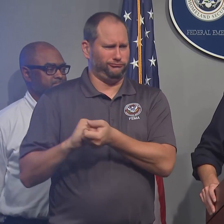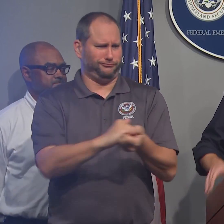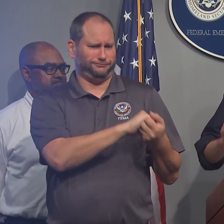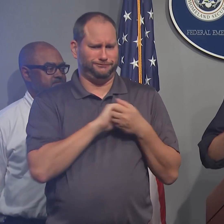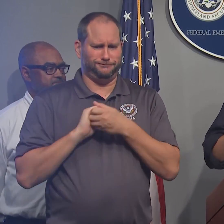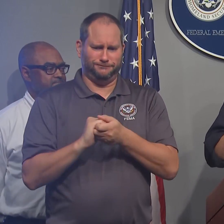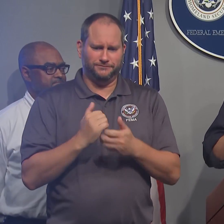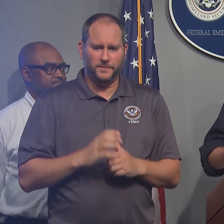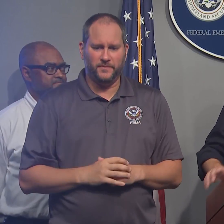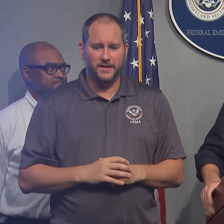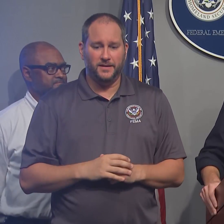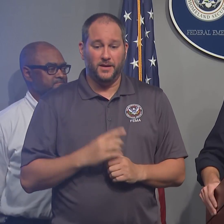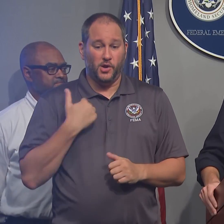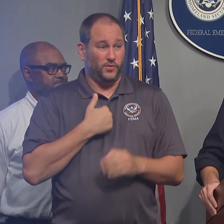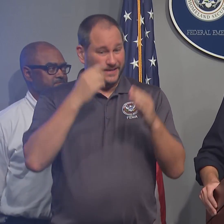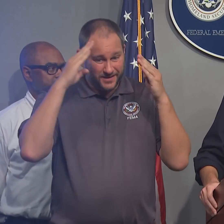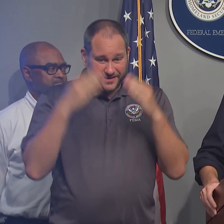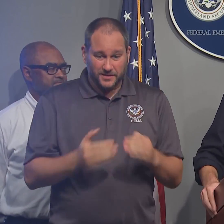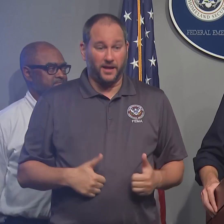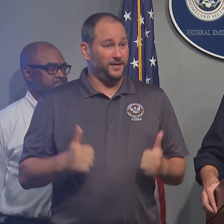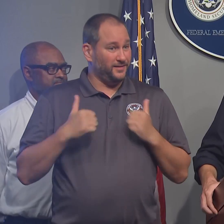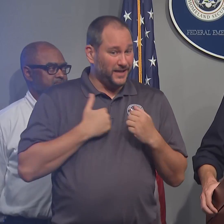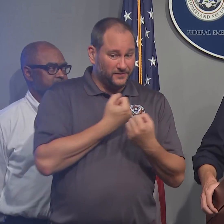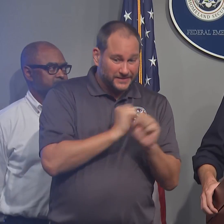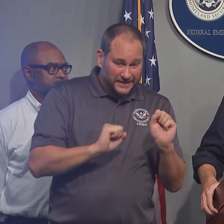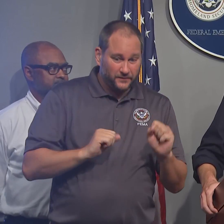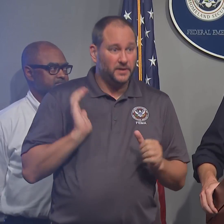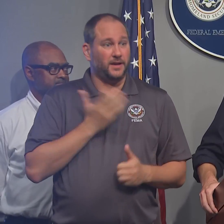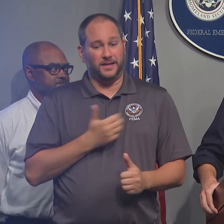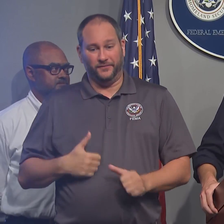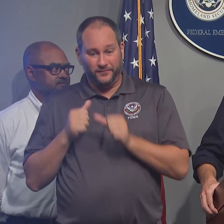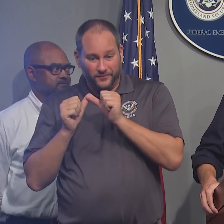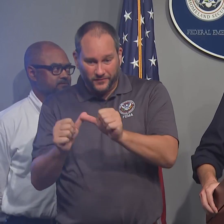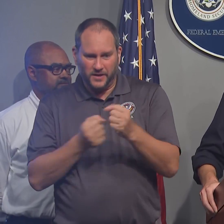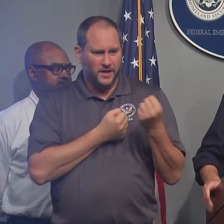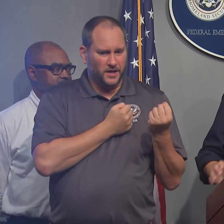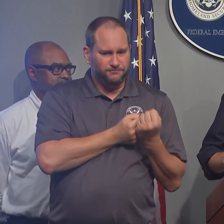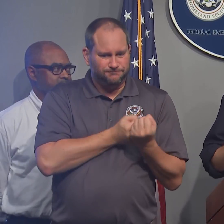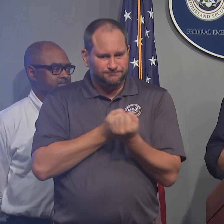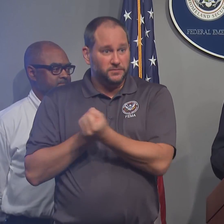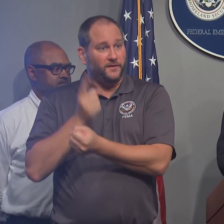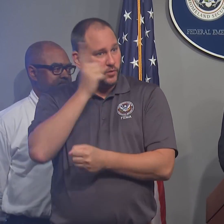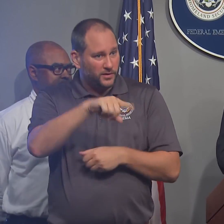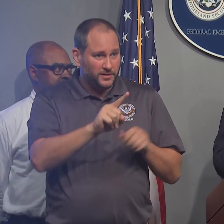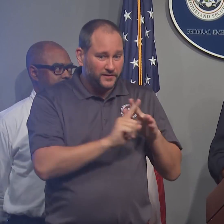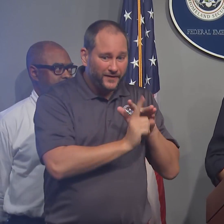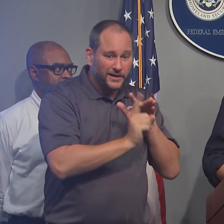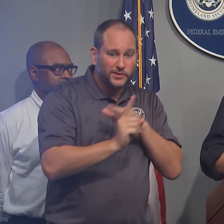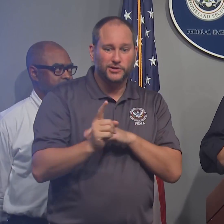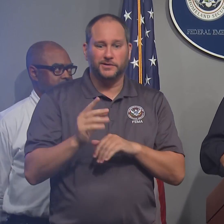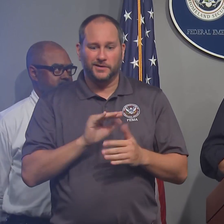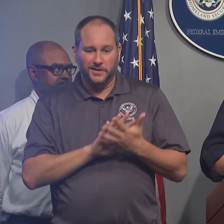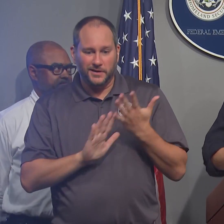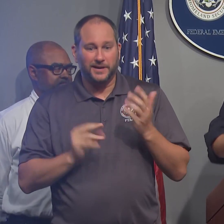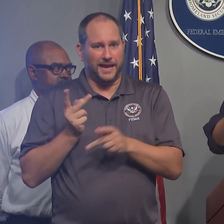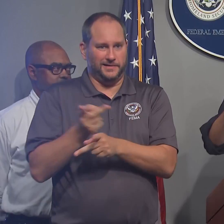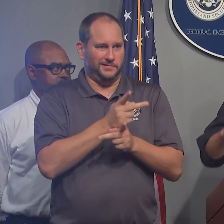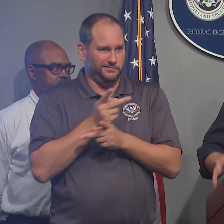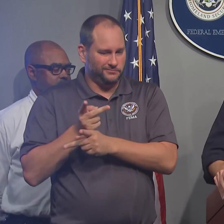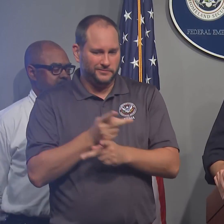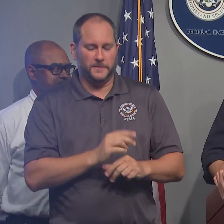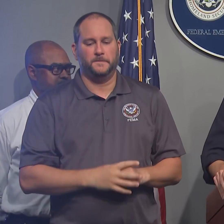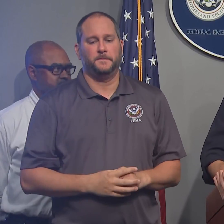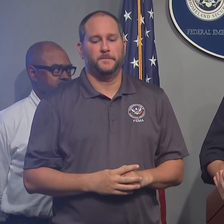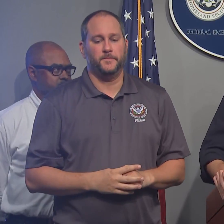on life safety, supporting evacuation movement, supporting mass care. As this system pushes through, starts to